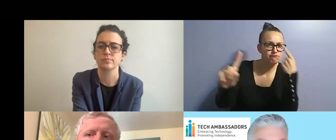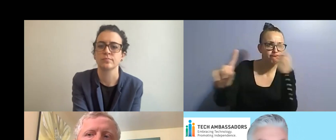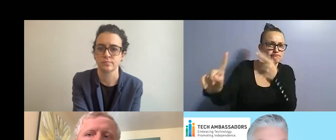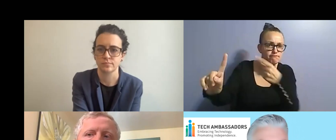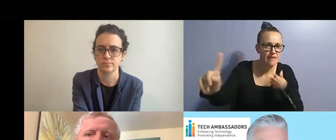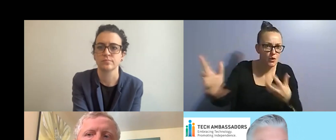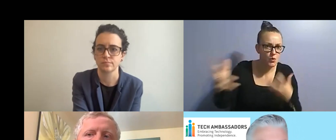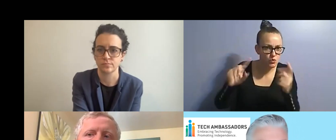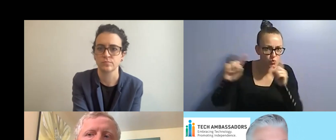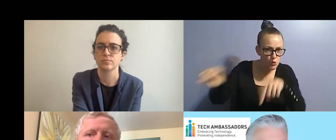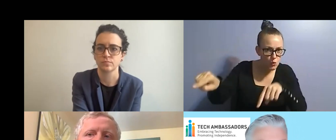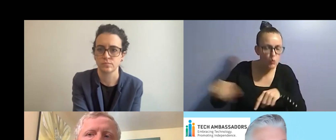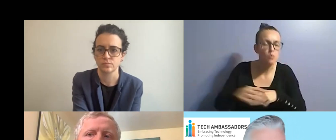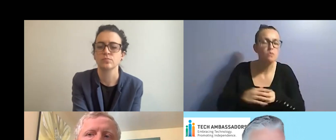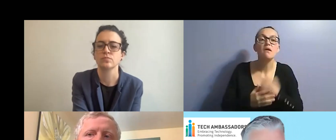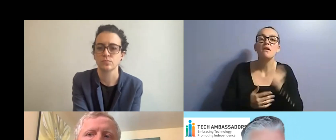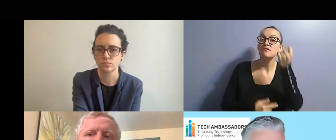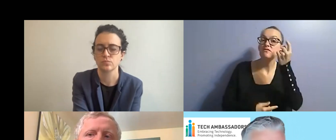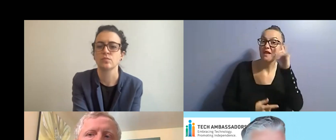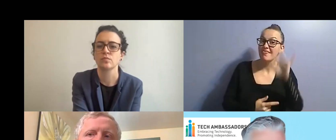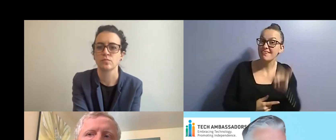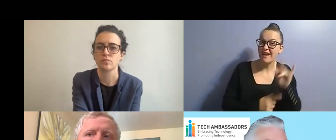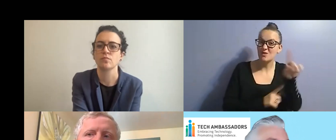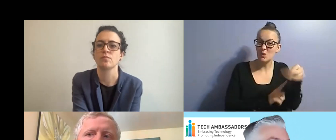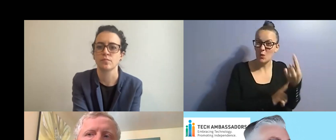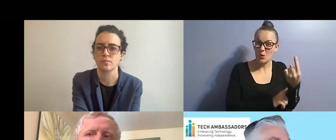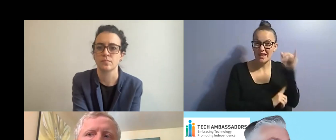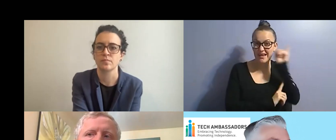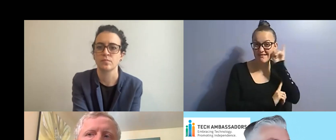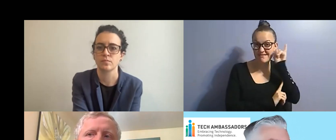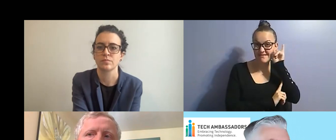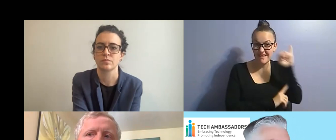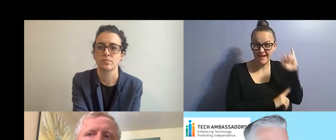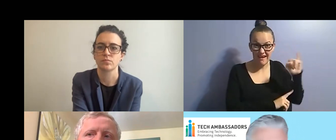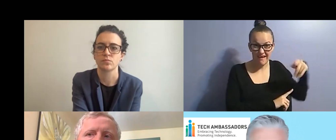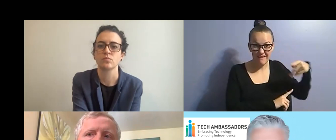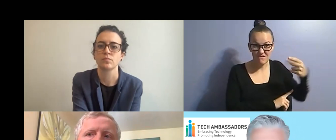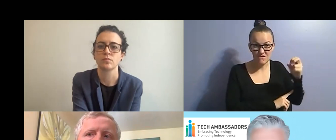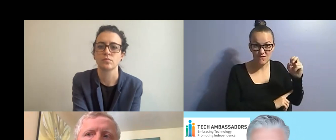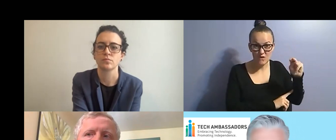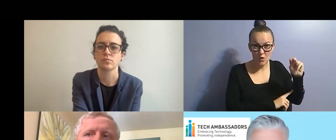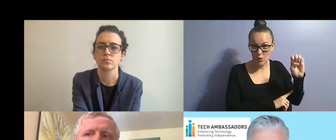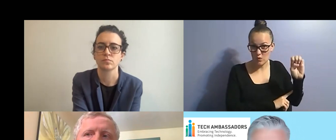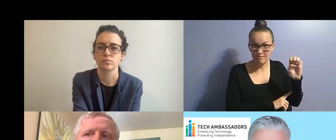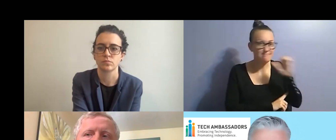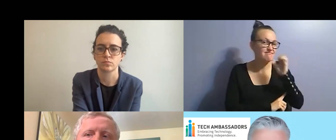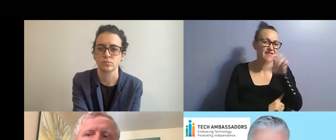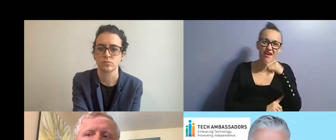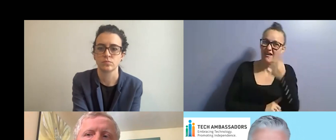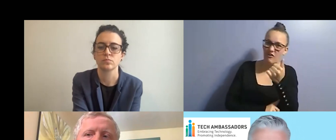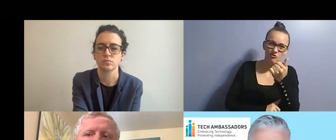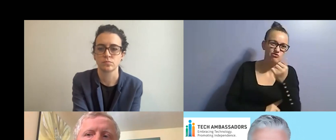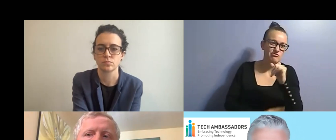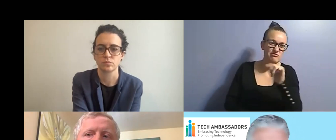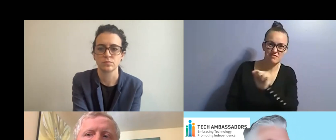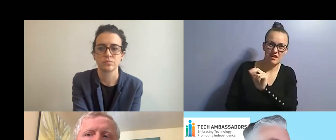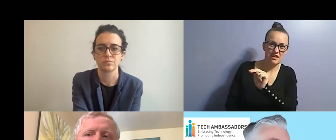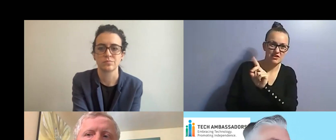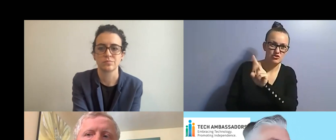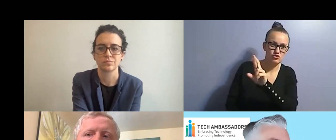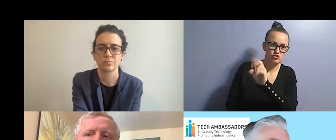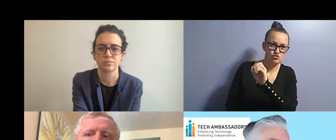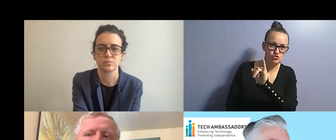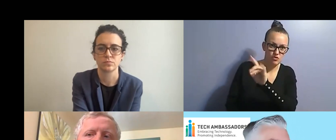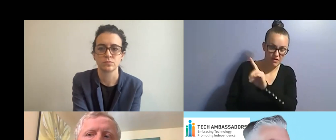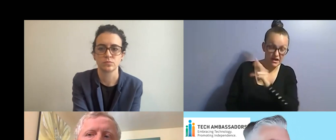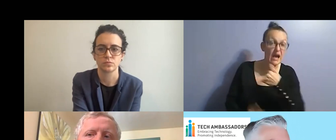I'll mention that one is for iPhone only. So if you're trying Android, I did a little research, and I